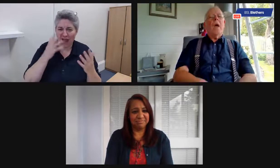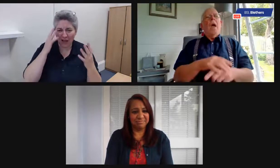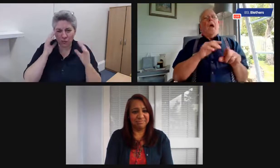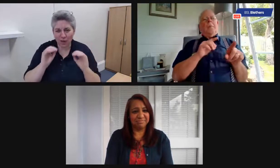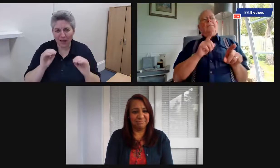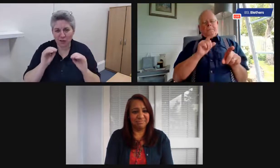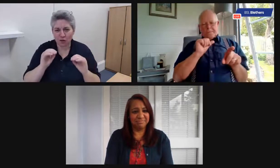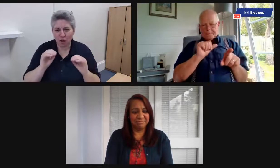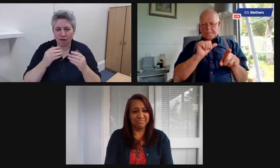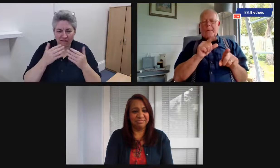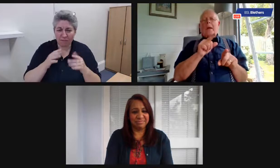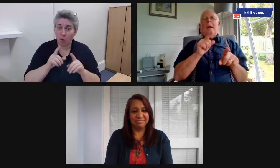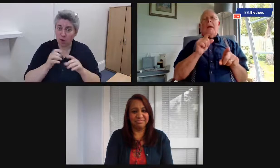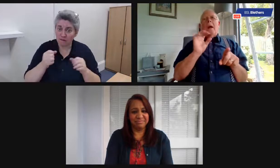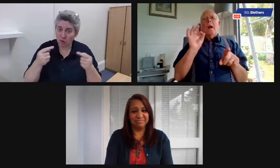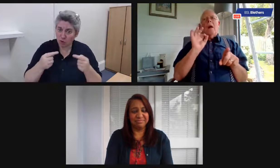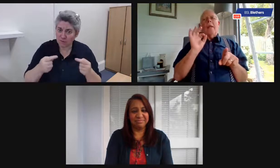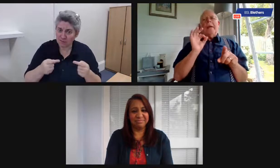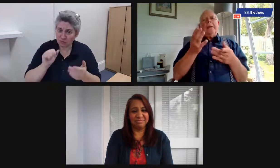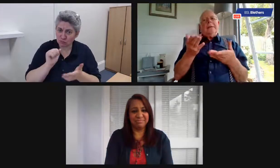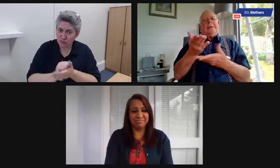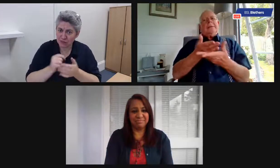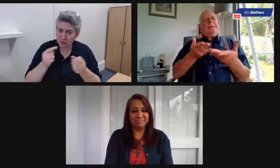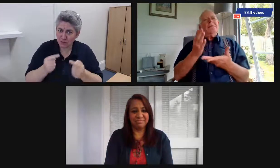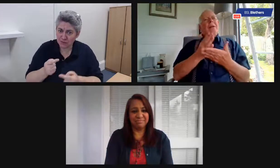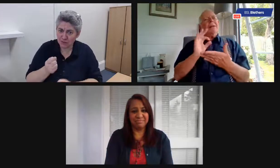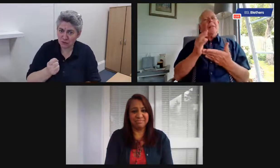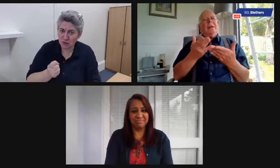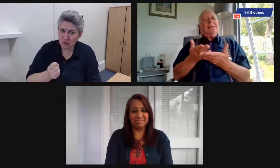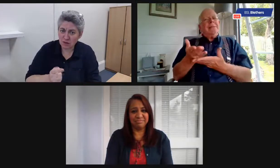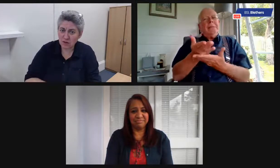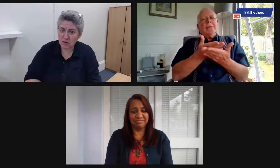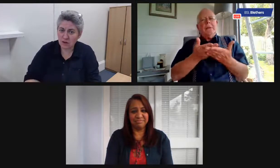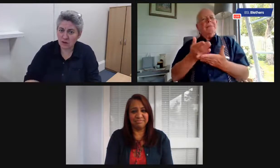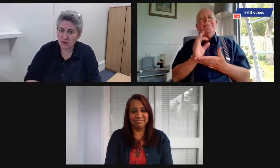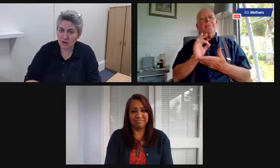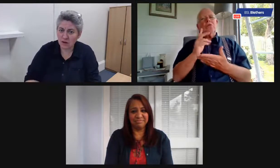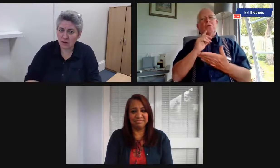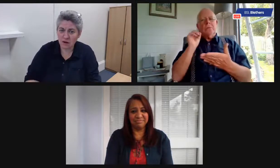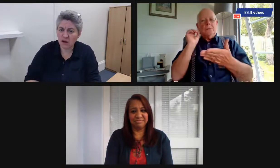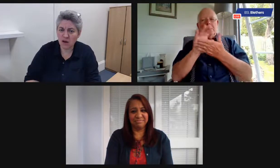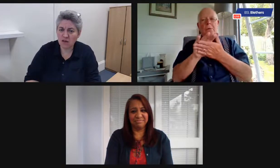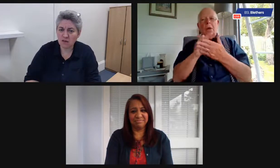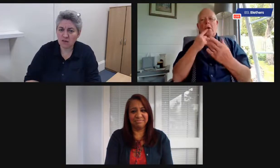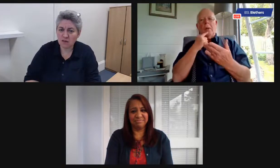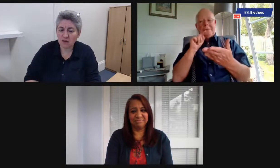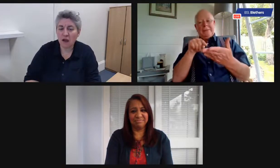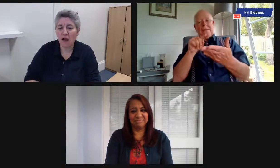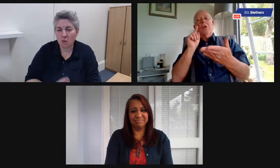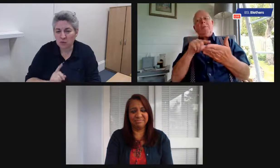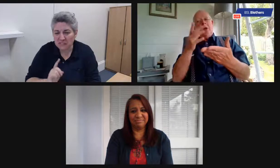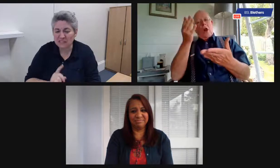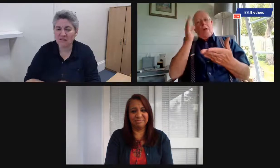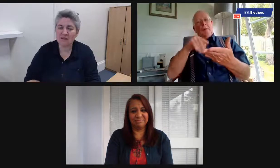suppose a byproduct as well as the social interaction as well with everybody. But you mentioned competitions. It's not